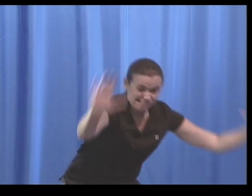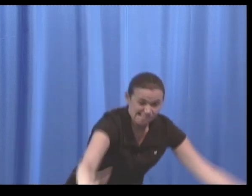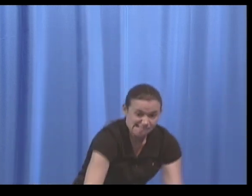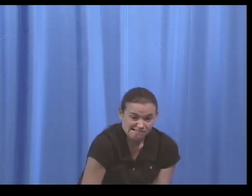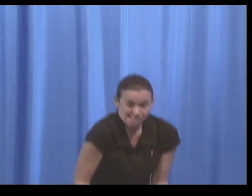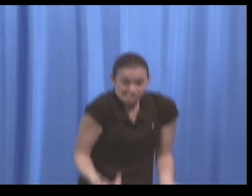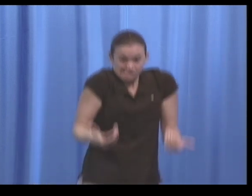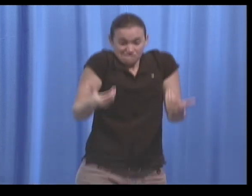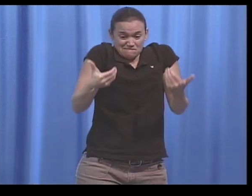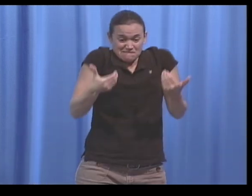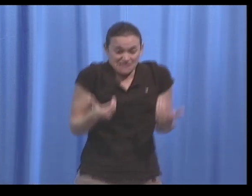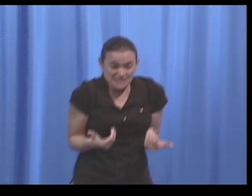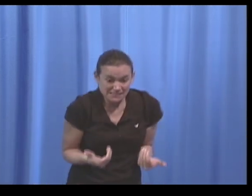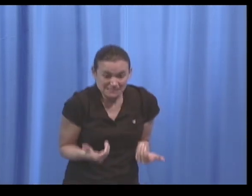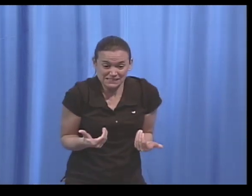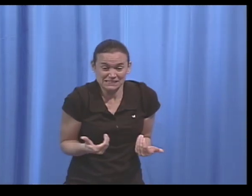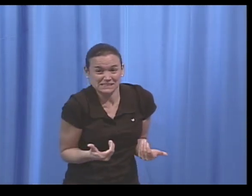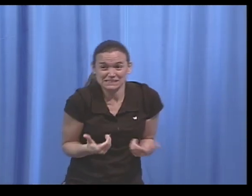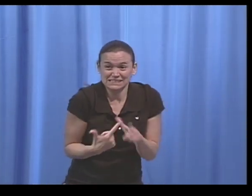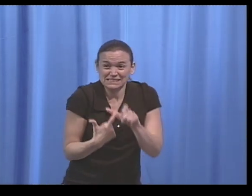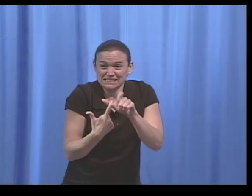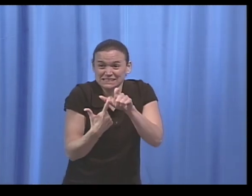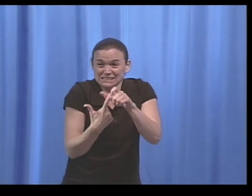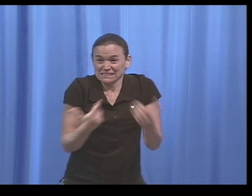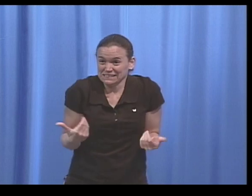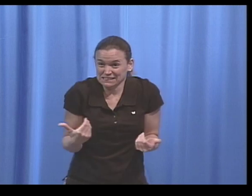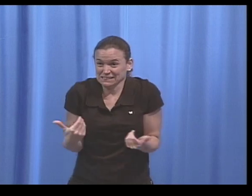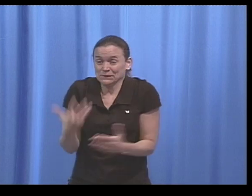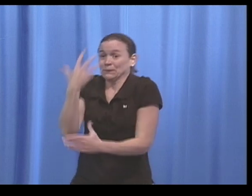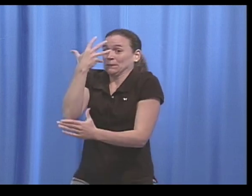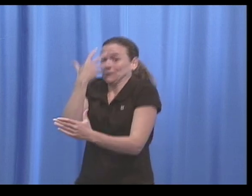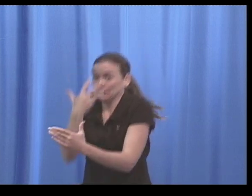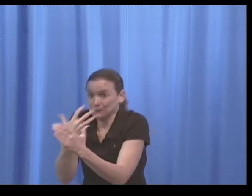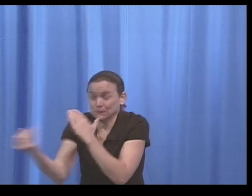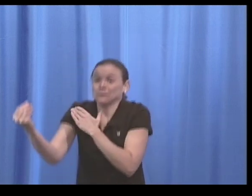Jack picked up both bags and ran